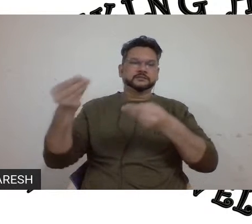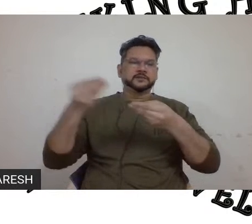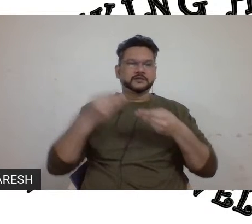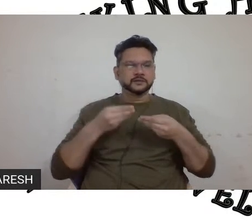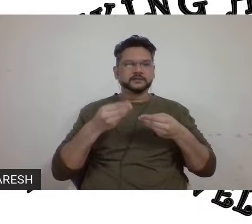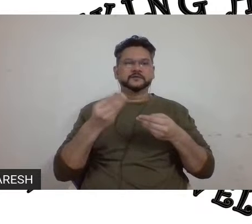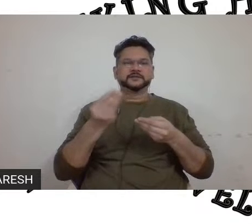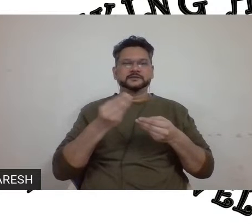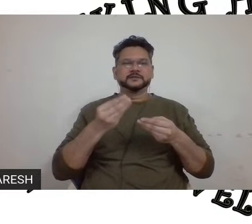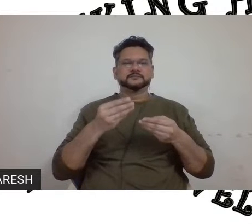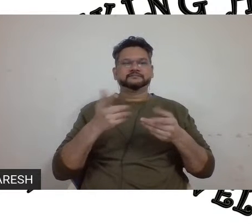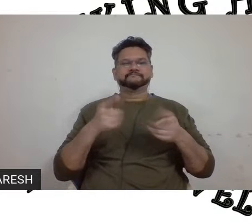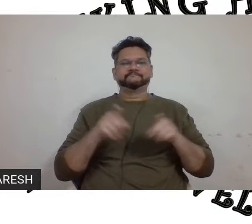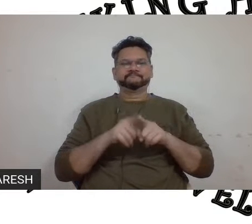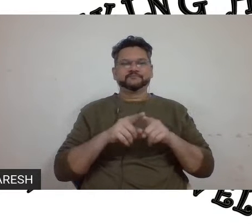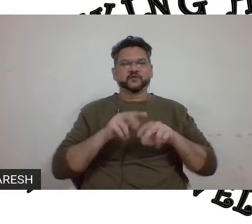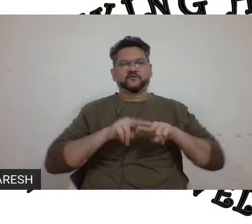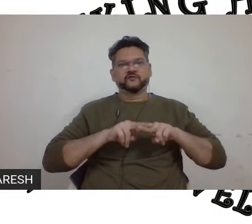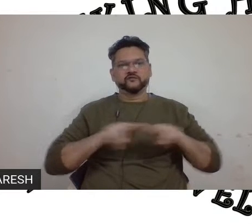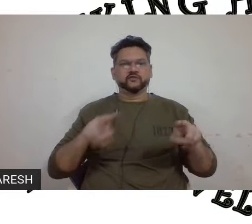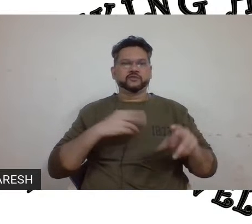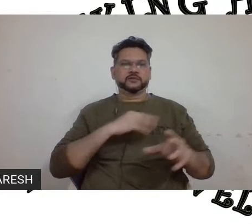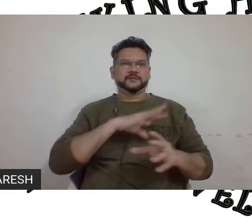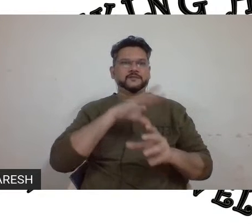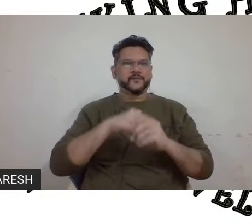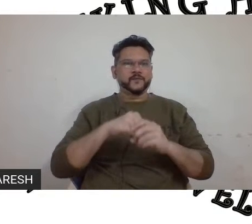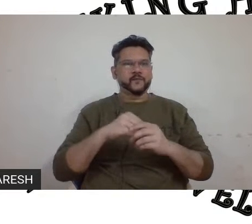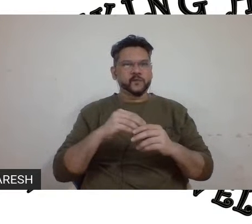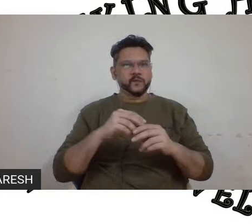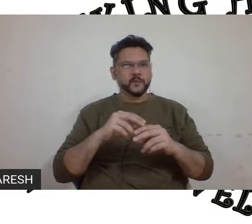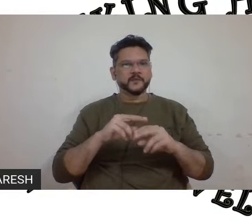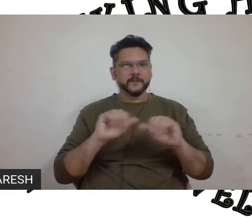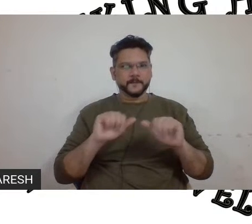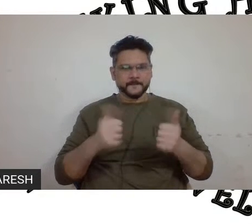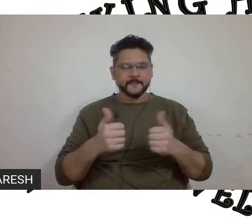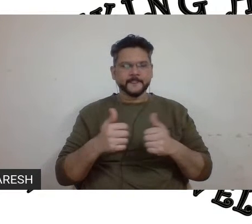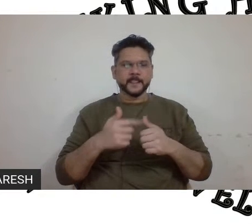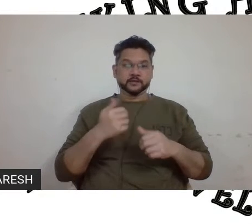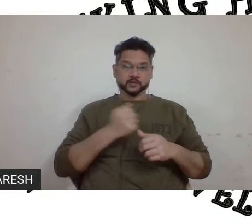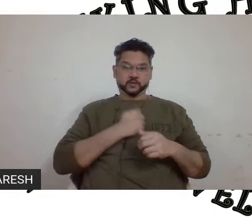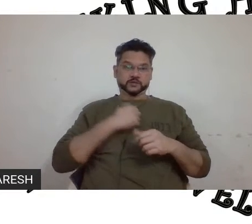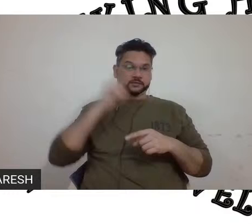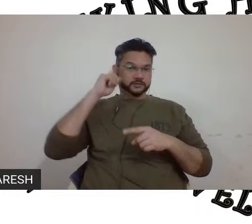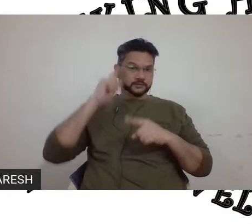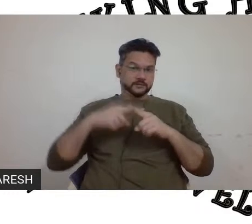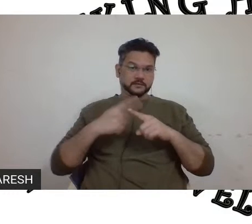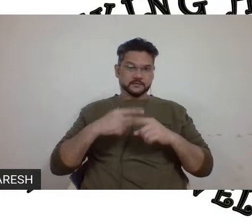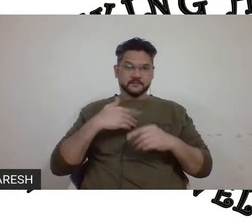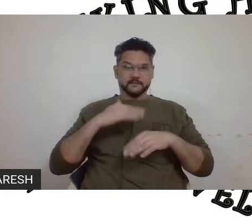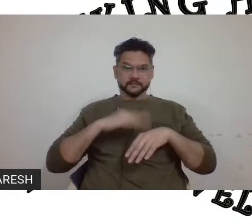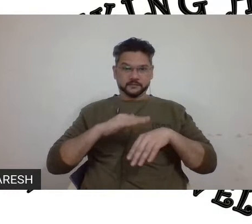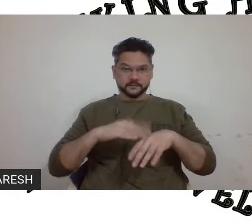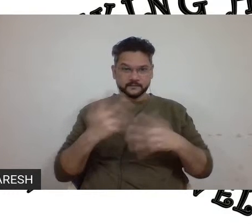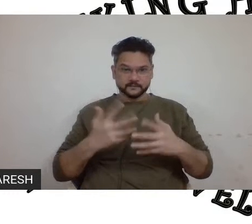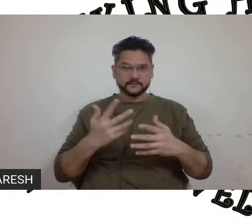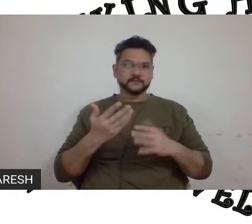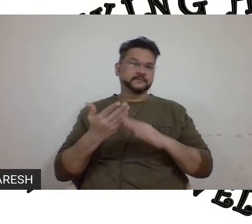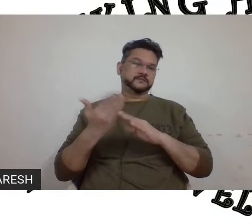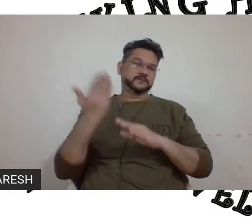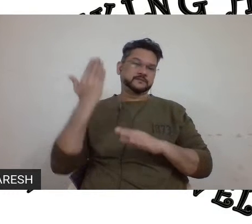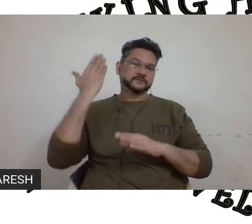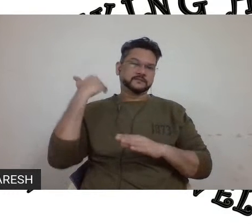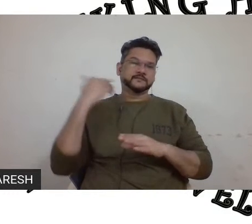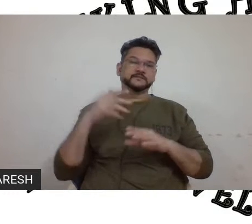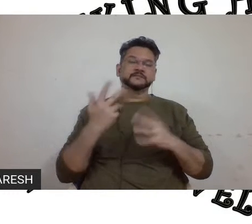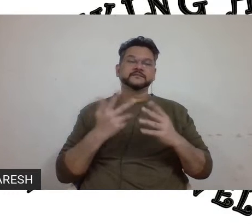is, it's sort of based on my experiences as well, and then what I have also seen. Like people, there